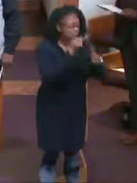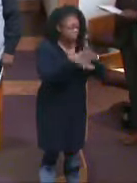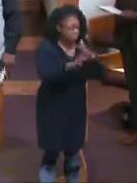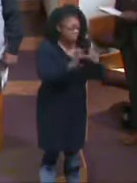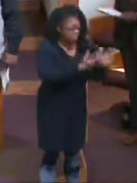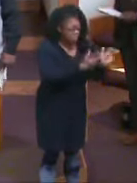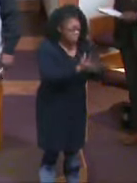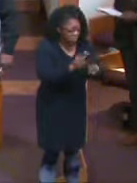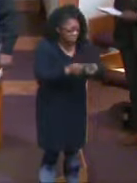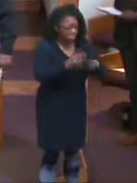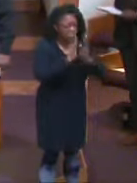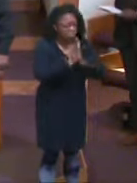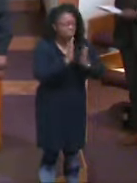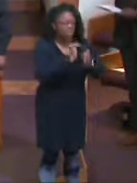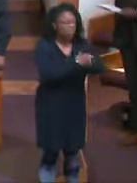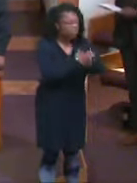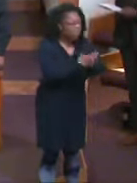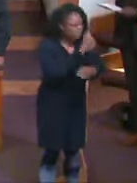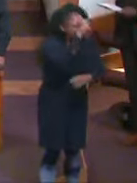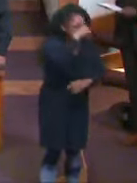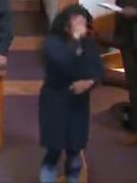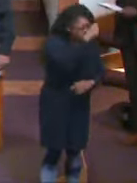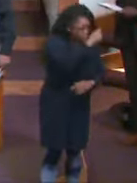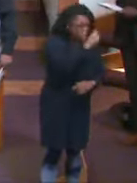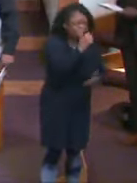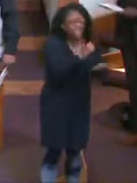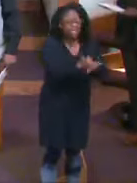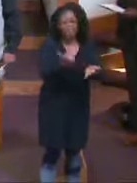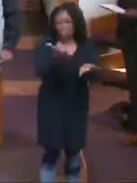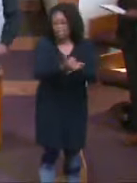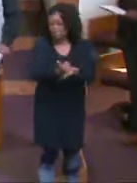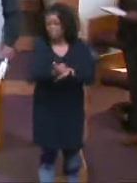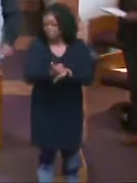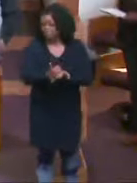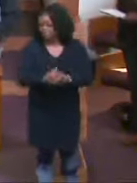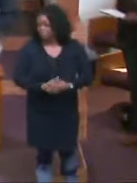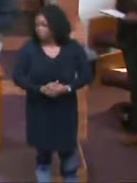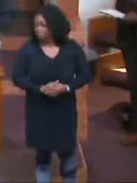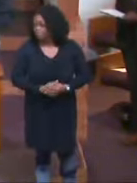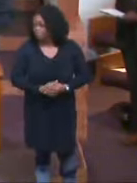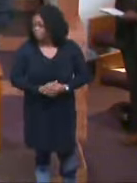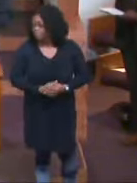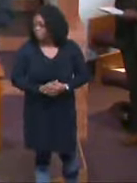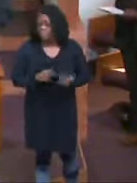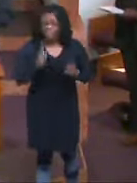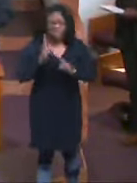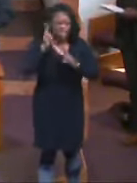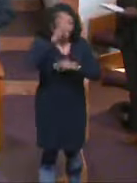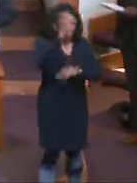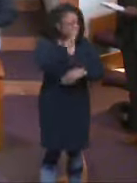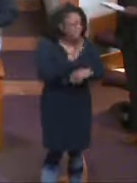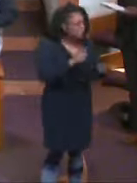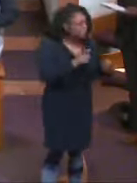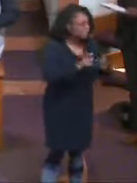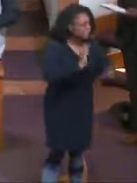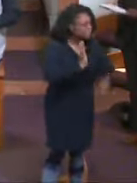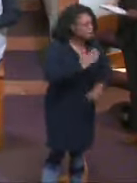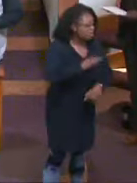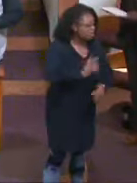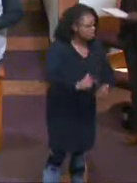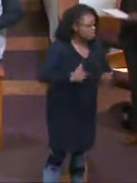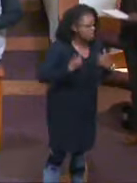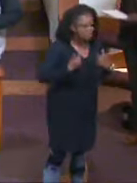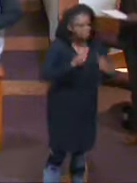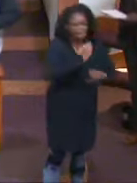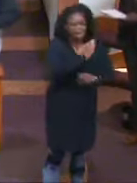Jesus' name we pray with power and anointing. Amen and amen. Again, giving honor to God, the head of all life, to all of you, my brothers